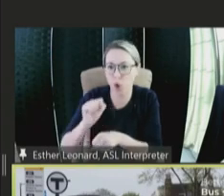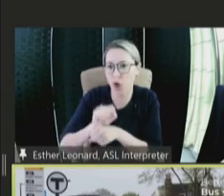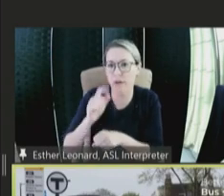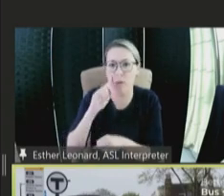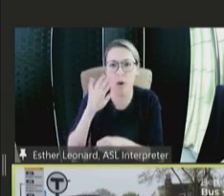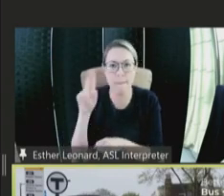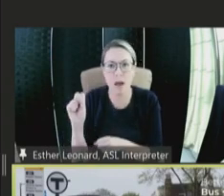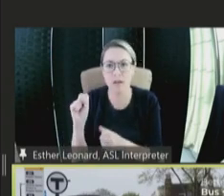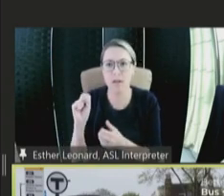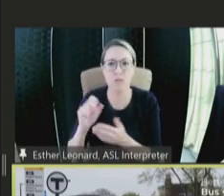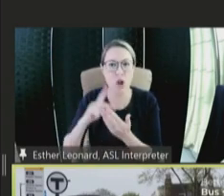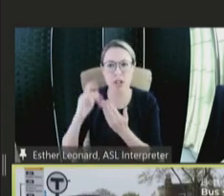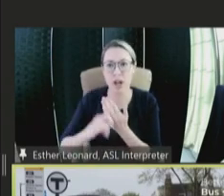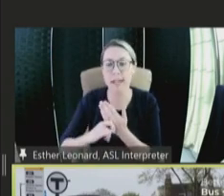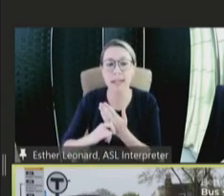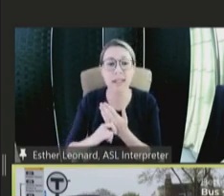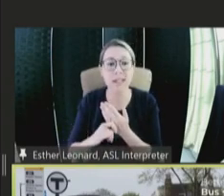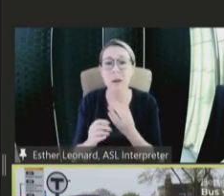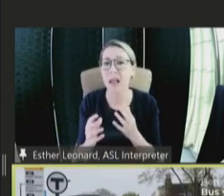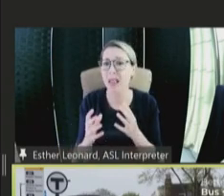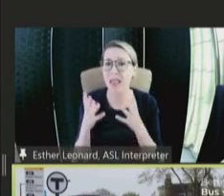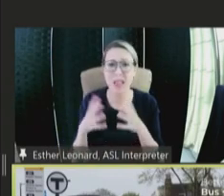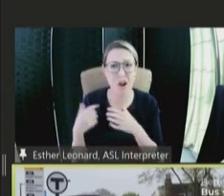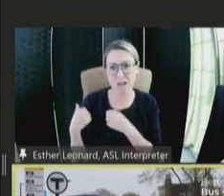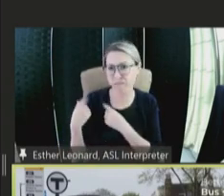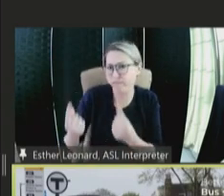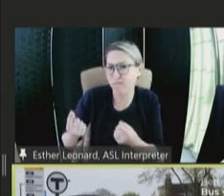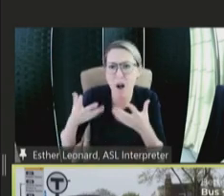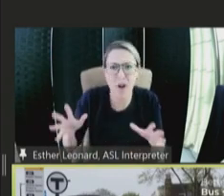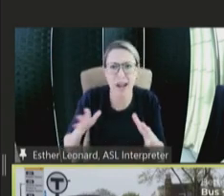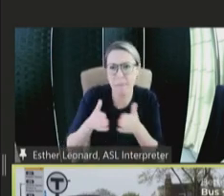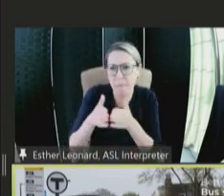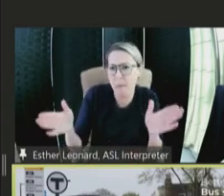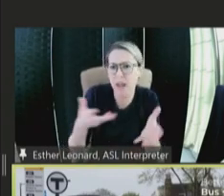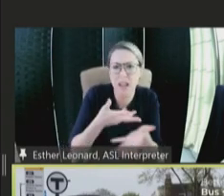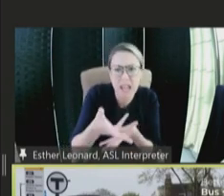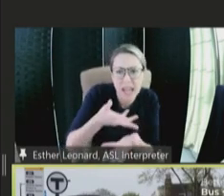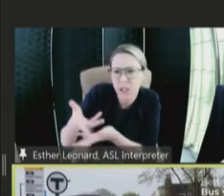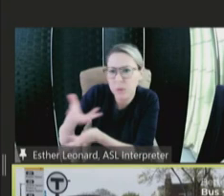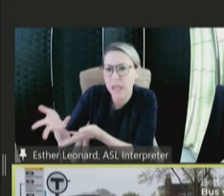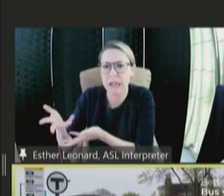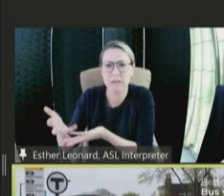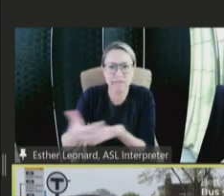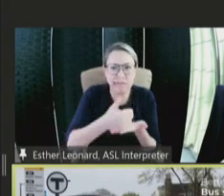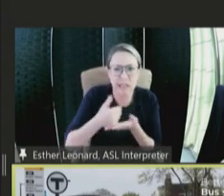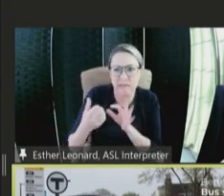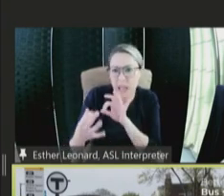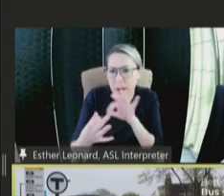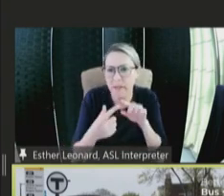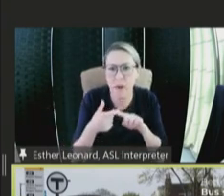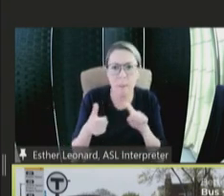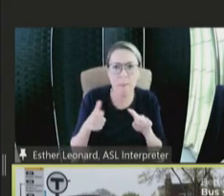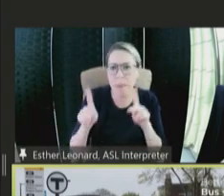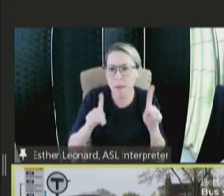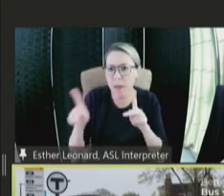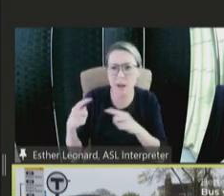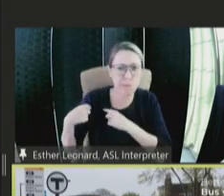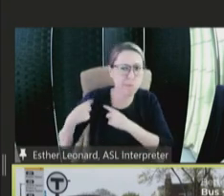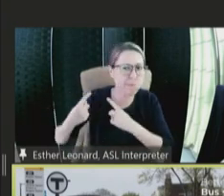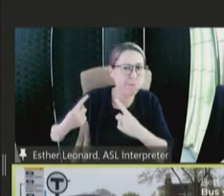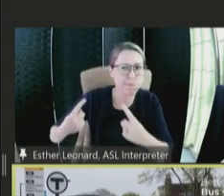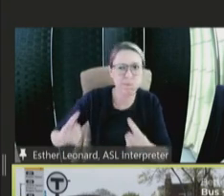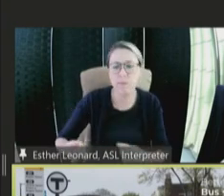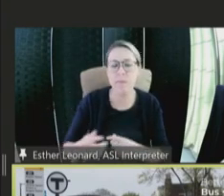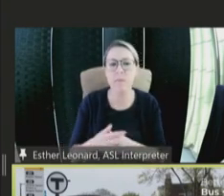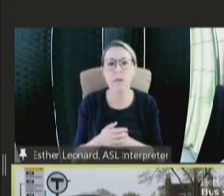including tons of public engagement and collecting feedback from the public going back the last few years.